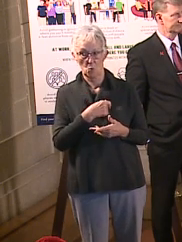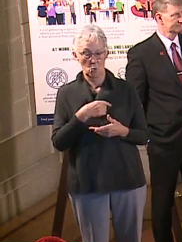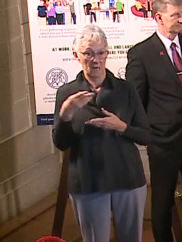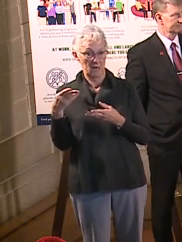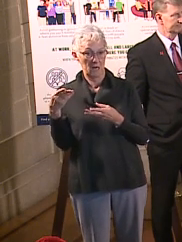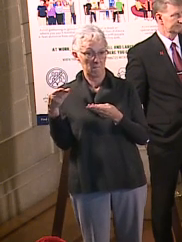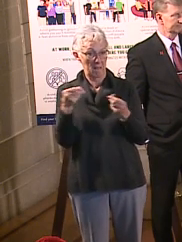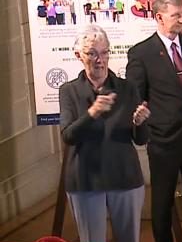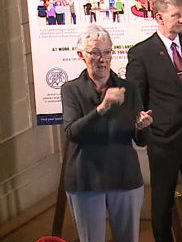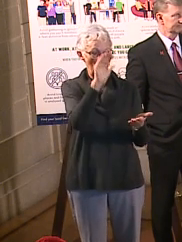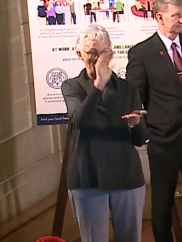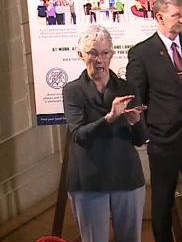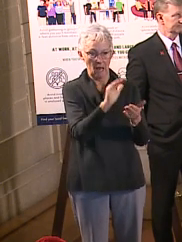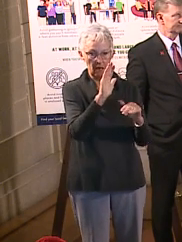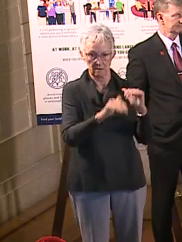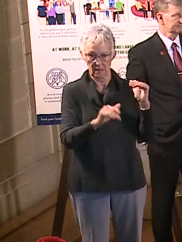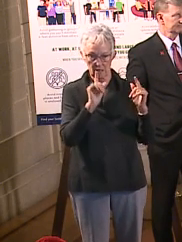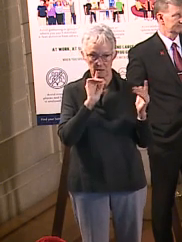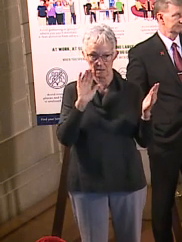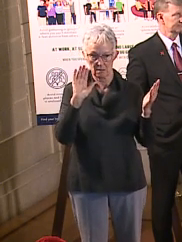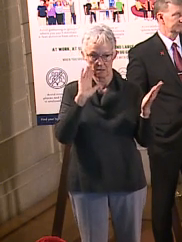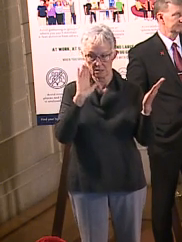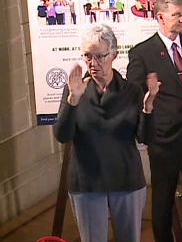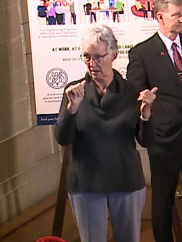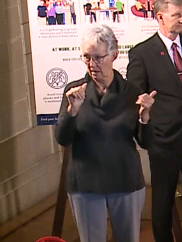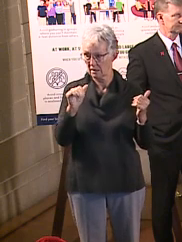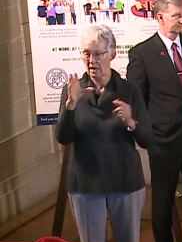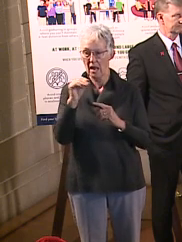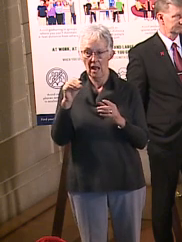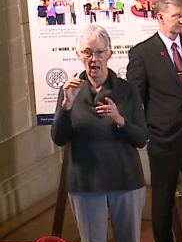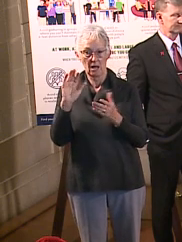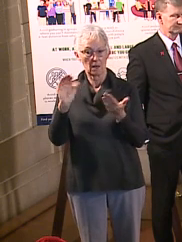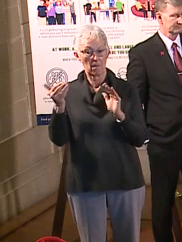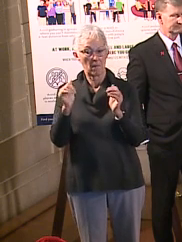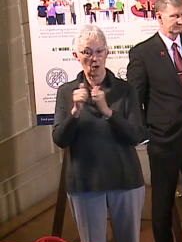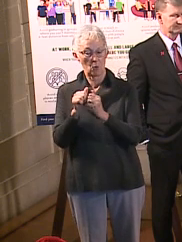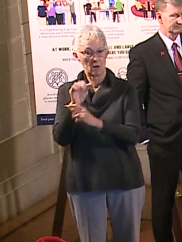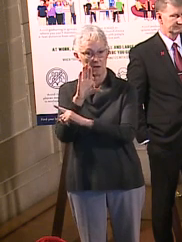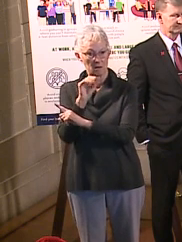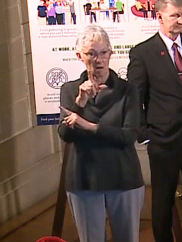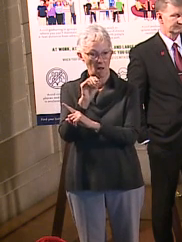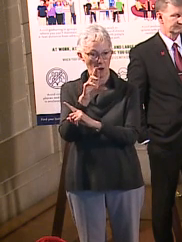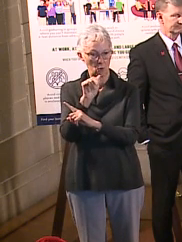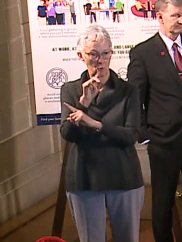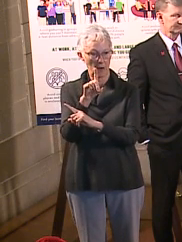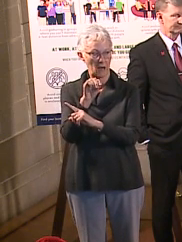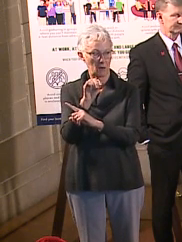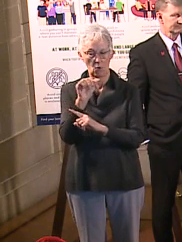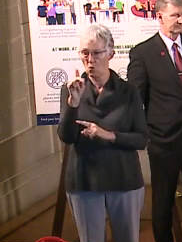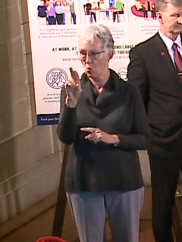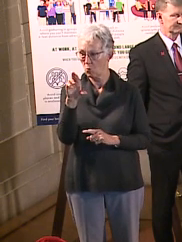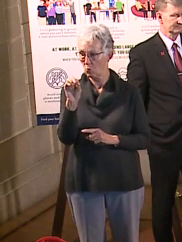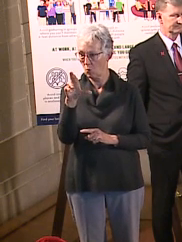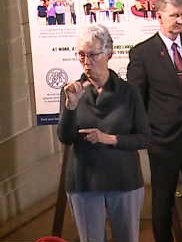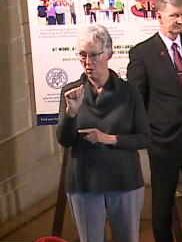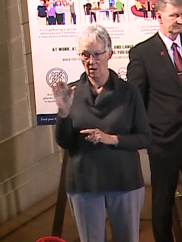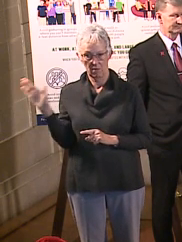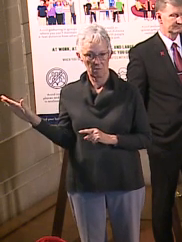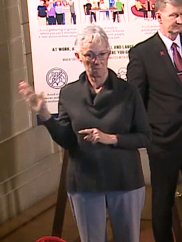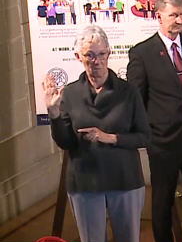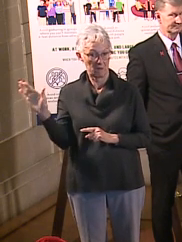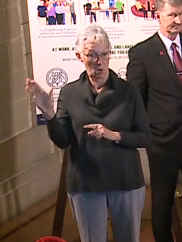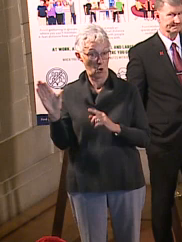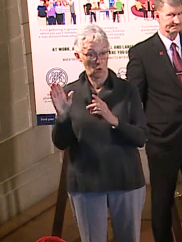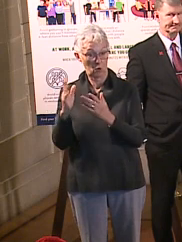Contrast that with the VA project in Aurora, Colorado that was $1 billion over budget and late. I think you see a track record of success here with